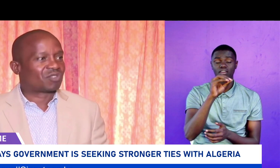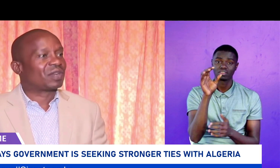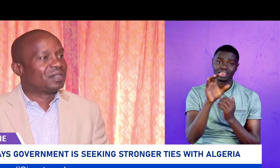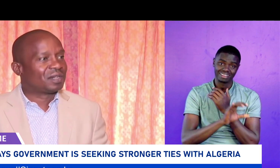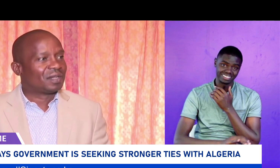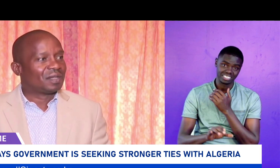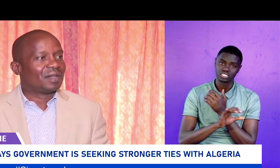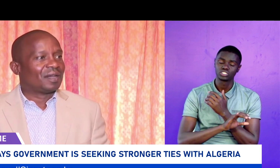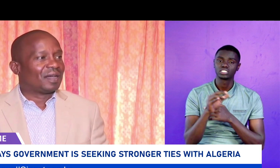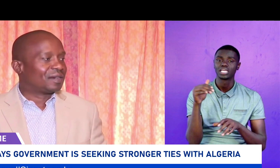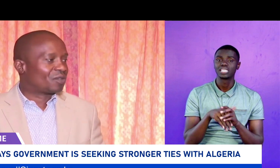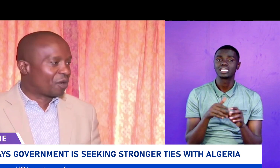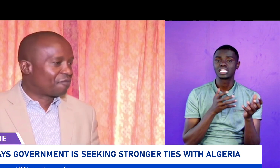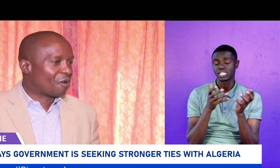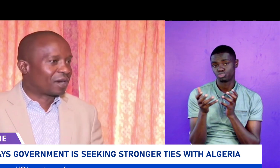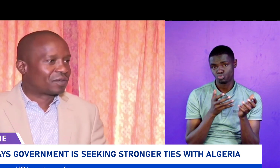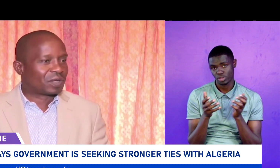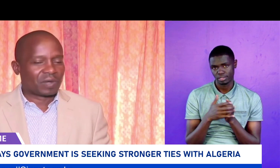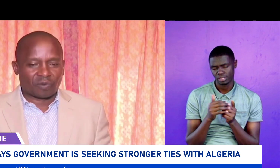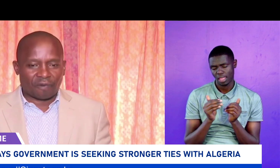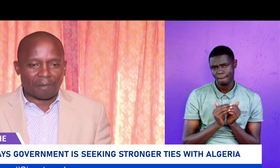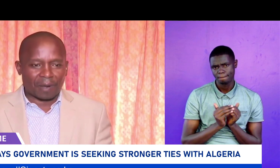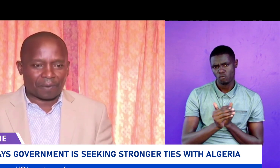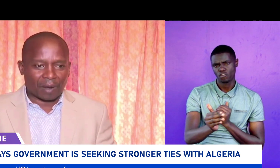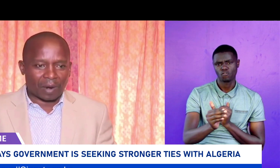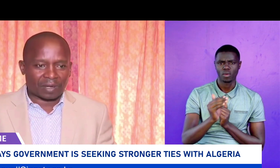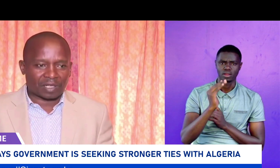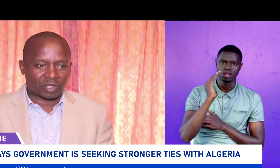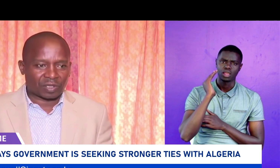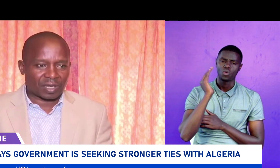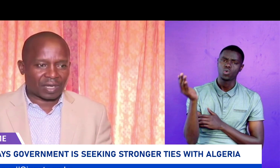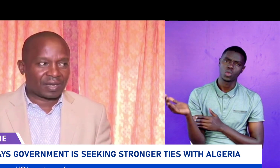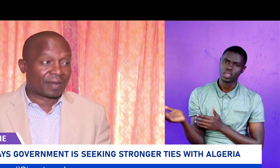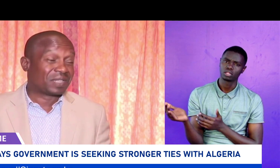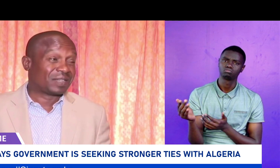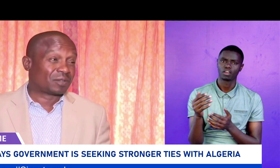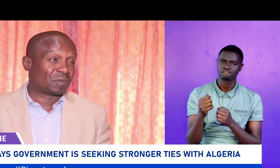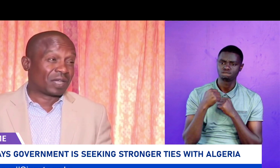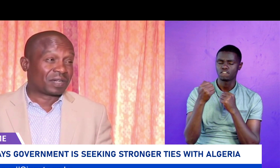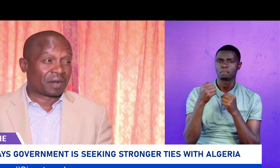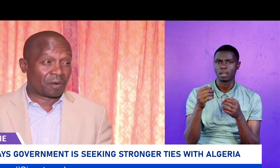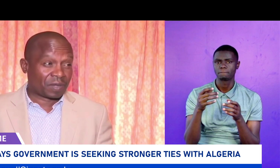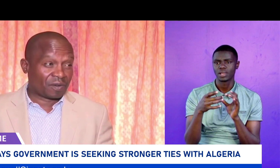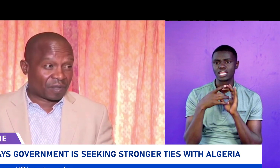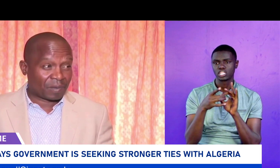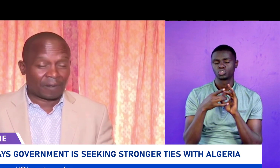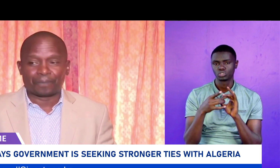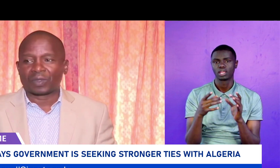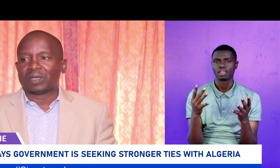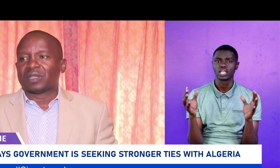trade. And going forward, we're going to firm up our relations in a meeting to be held in Nairobi in November,